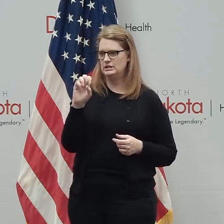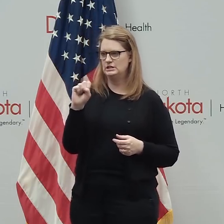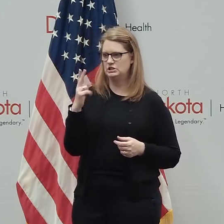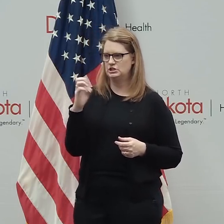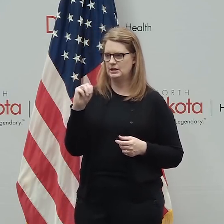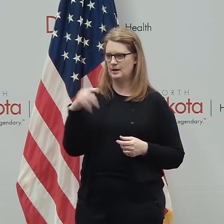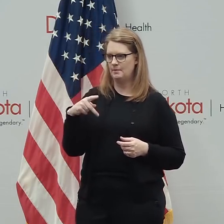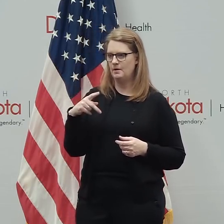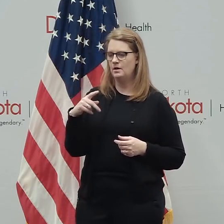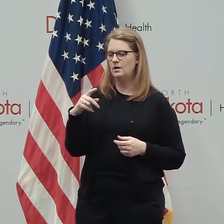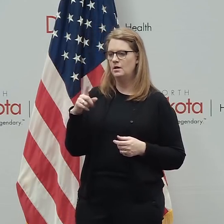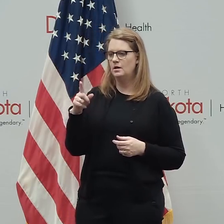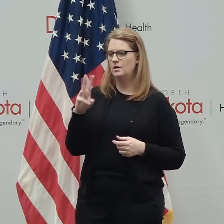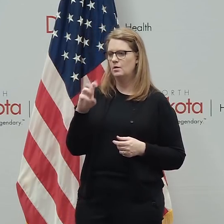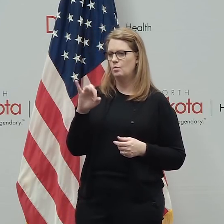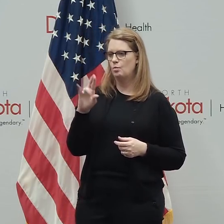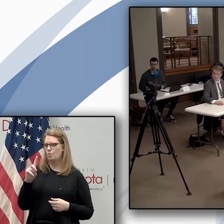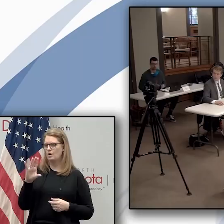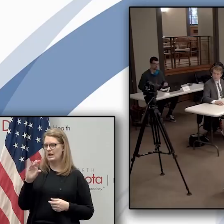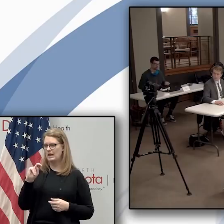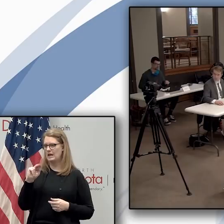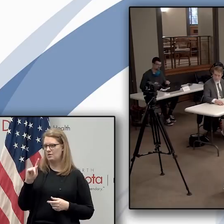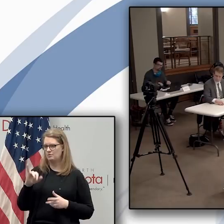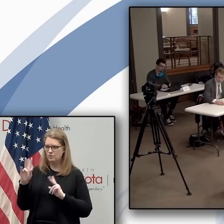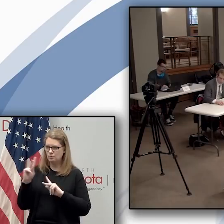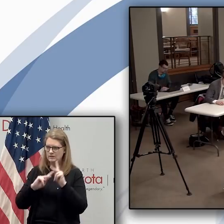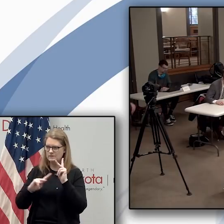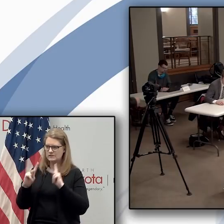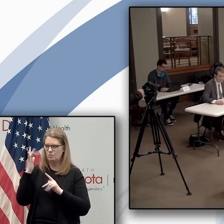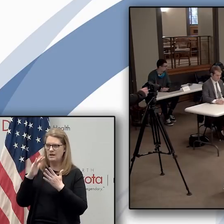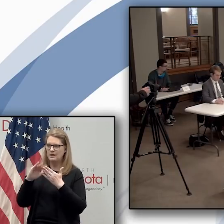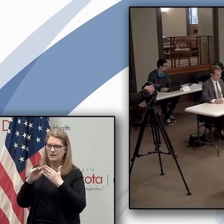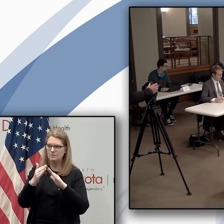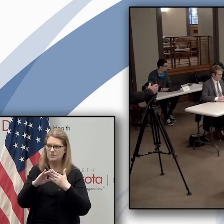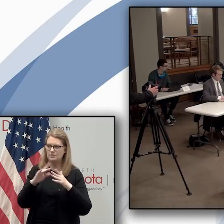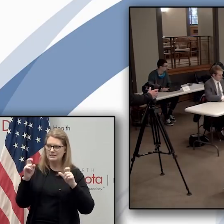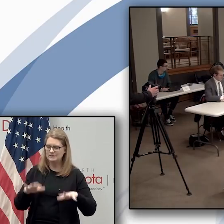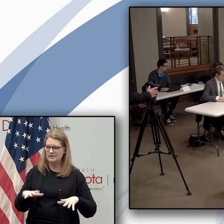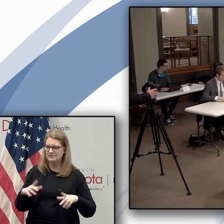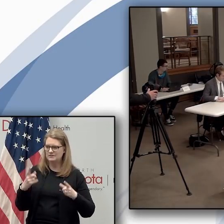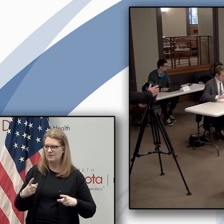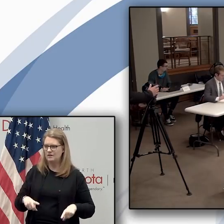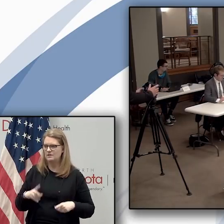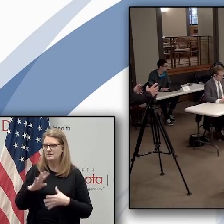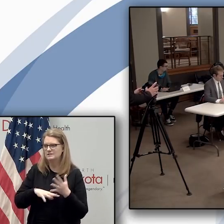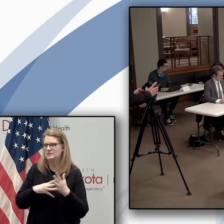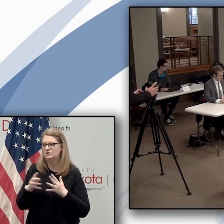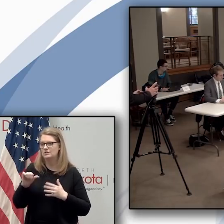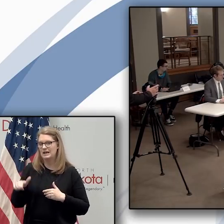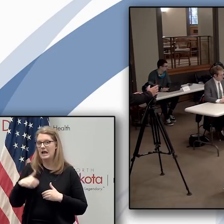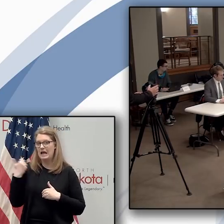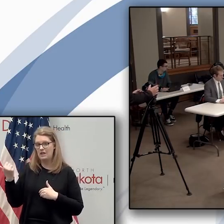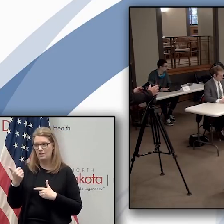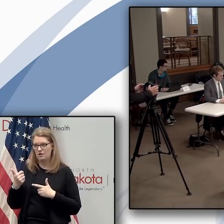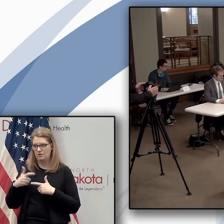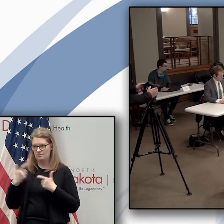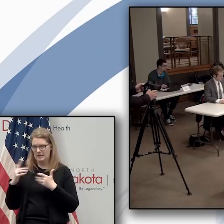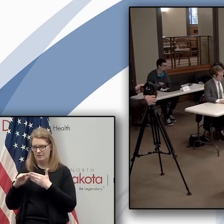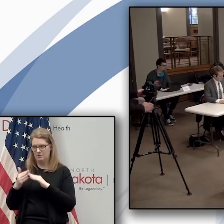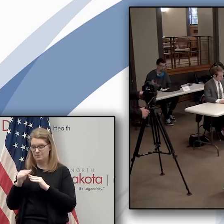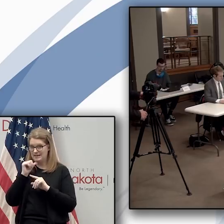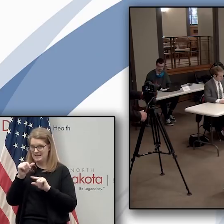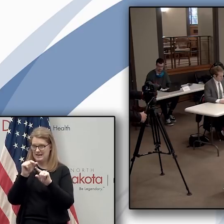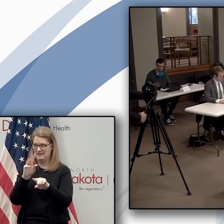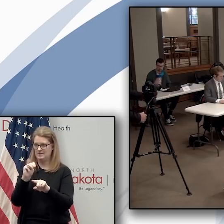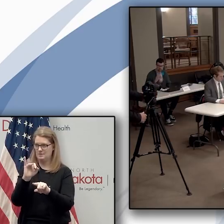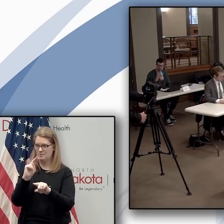Hometown Radio Group, Ward County residents are asking why a community testing event has been scheduled in every other large community but not Minot.